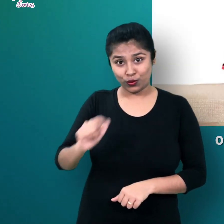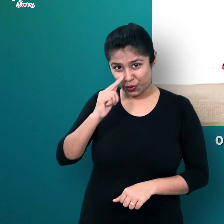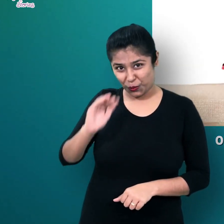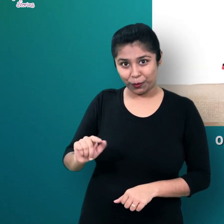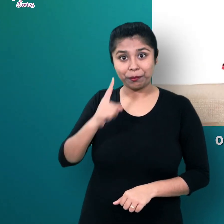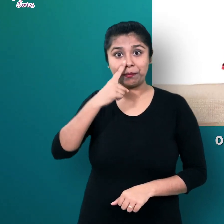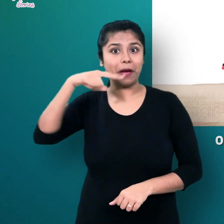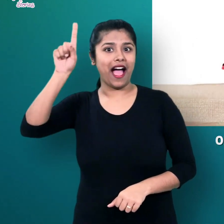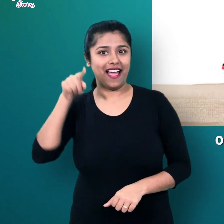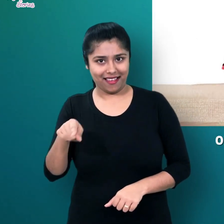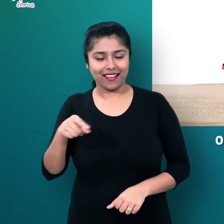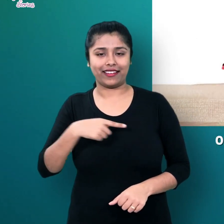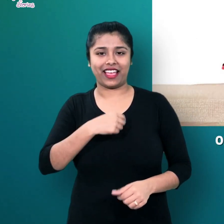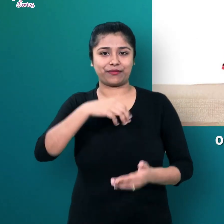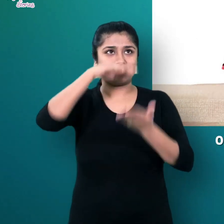get a new key for her almirah.